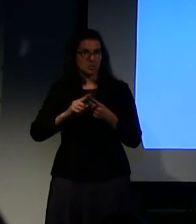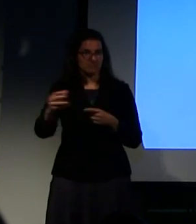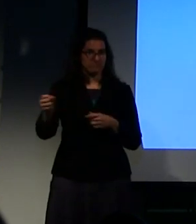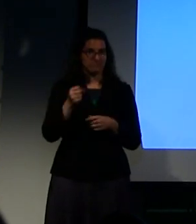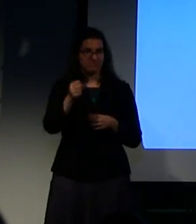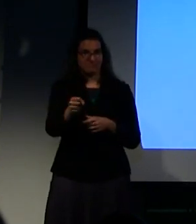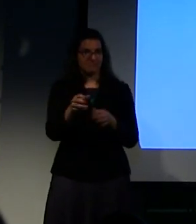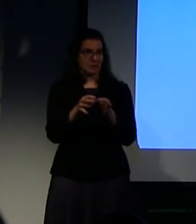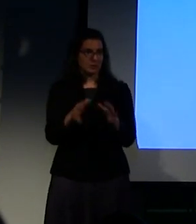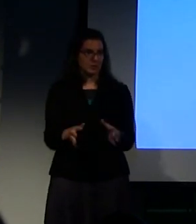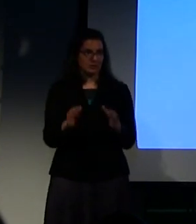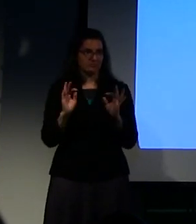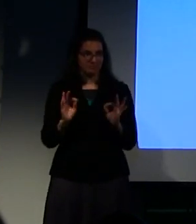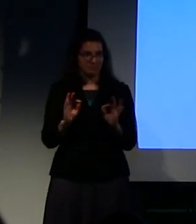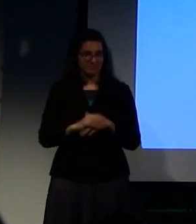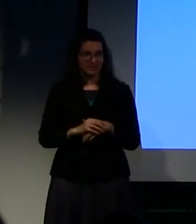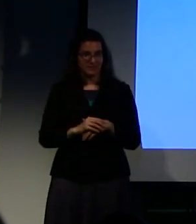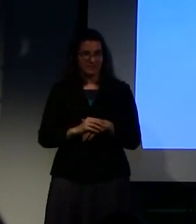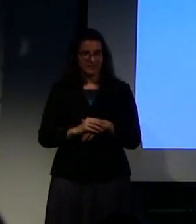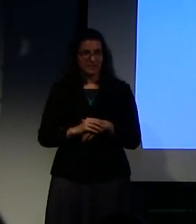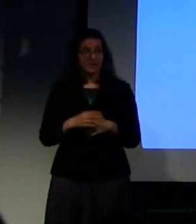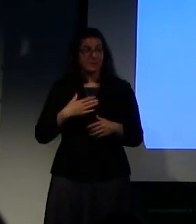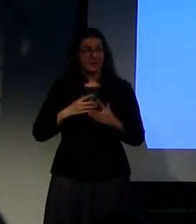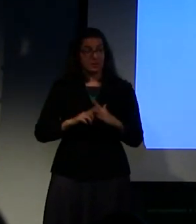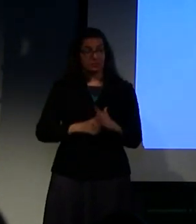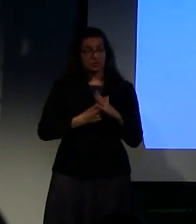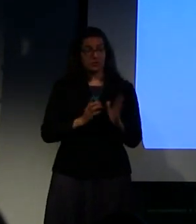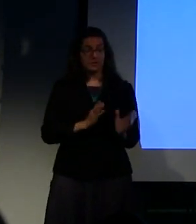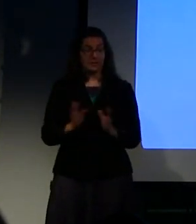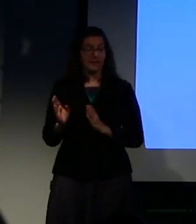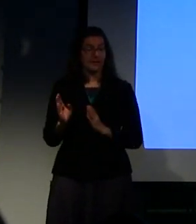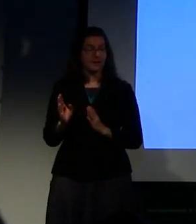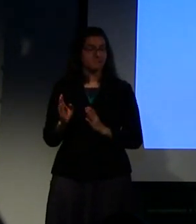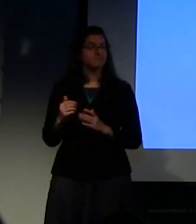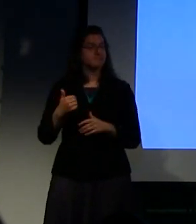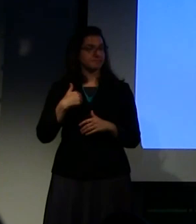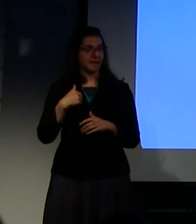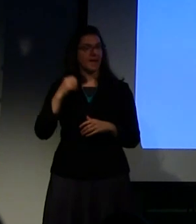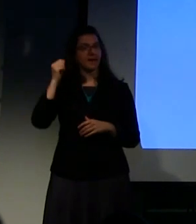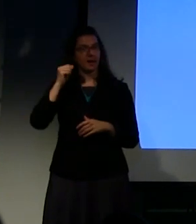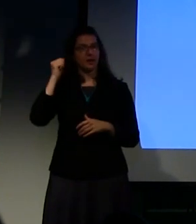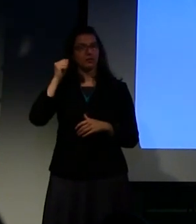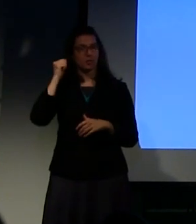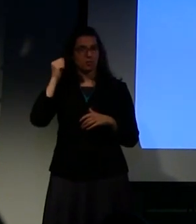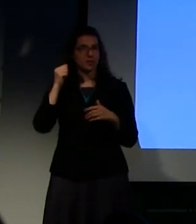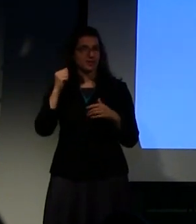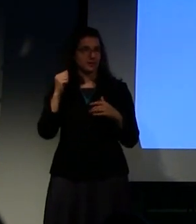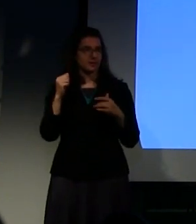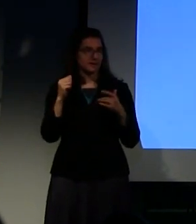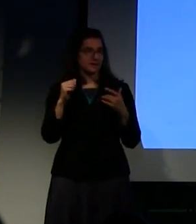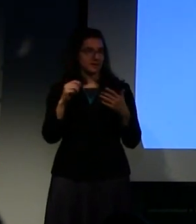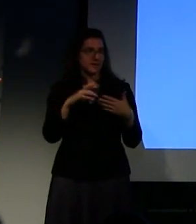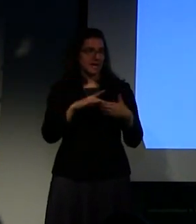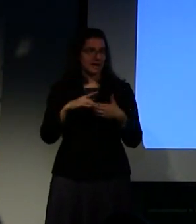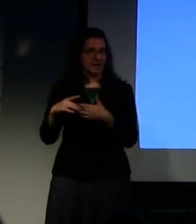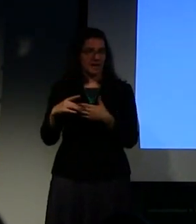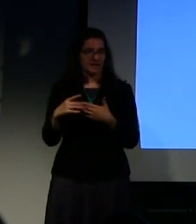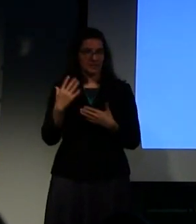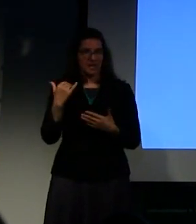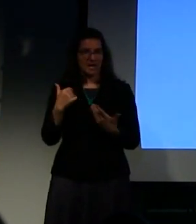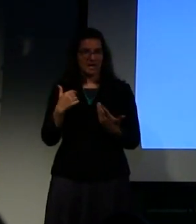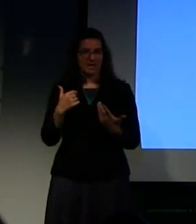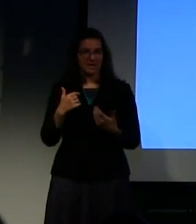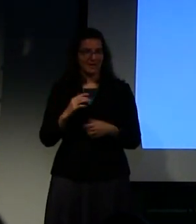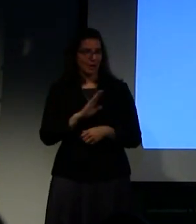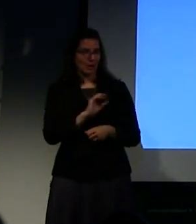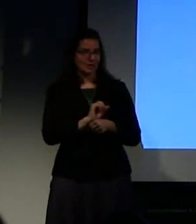So my original plan, I had these auditory guys, because